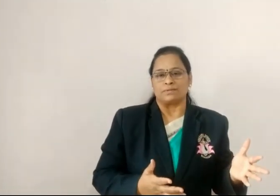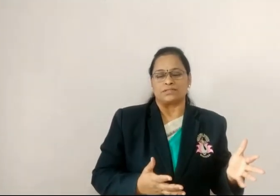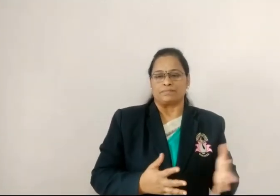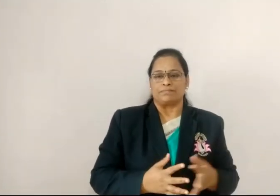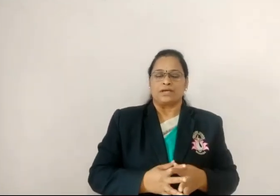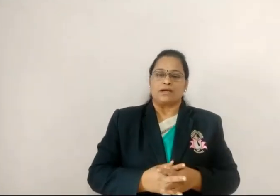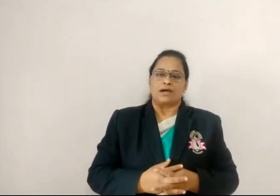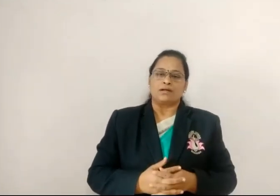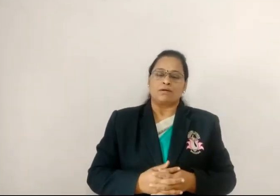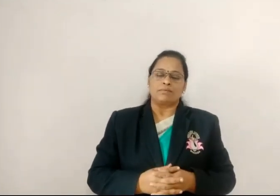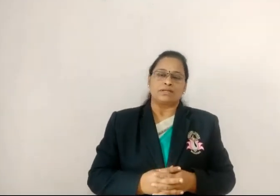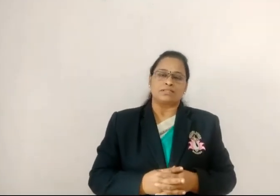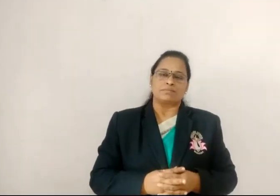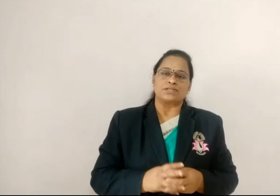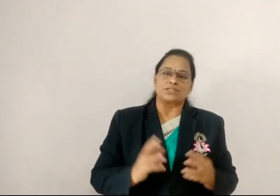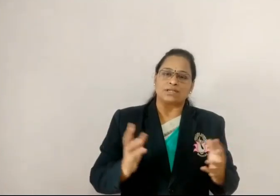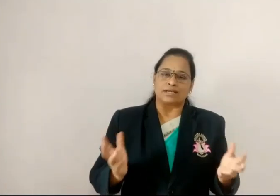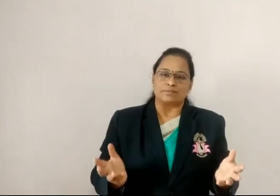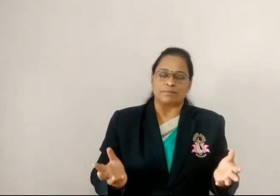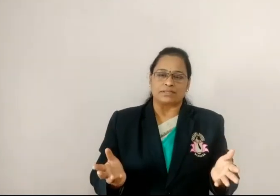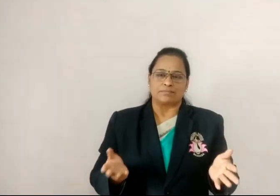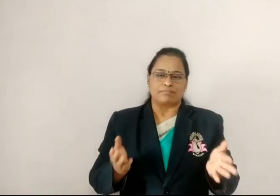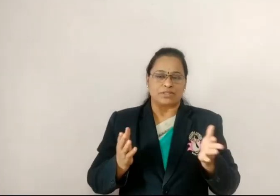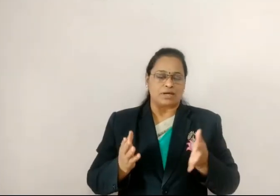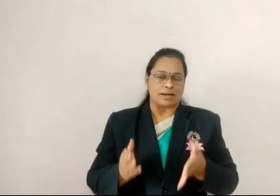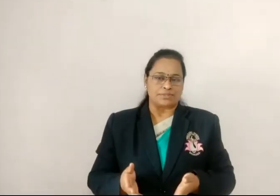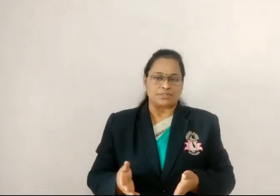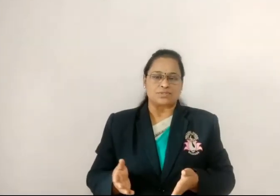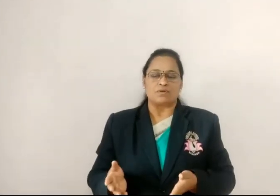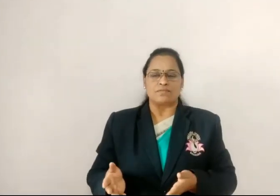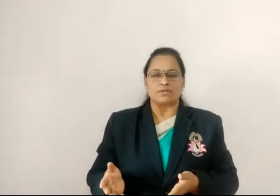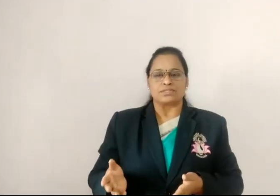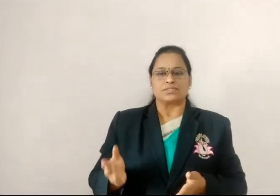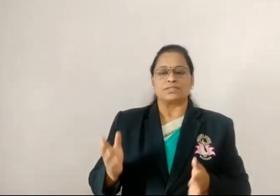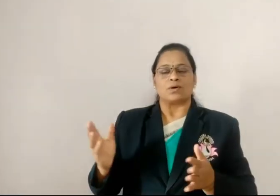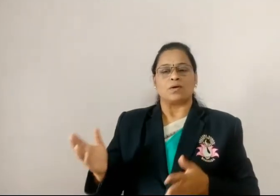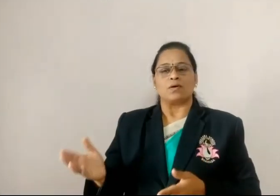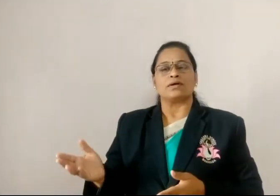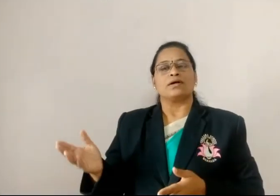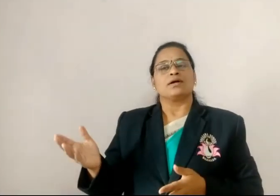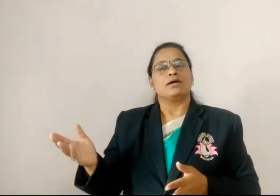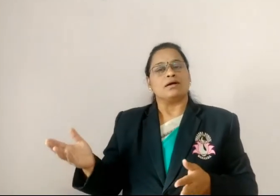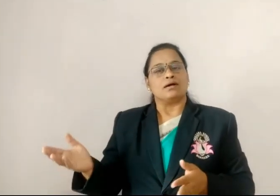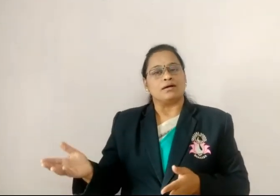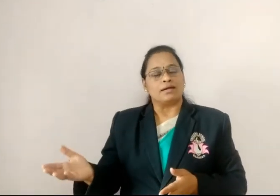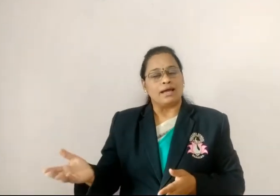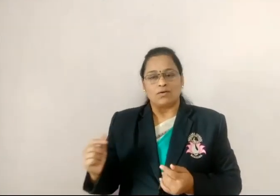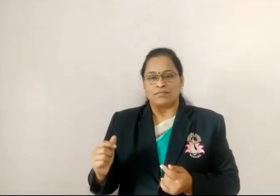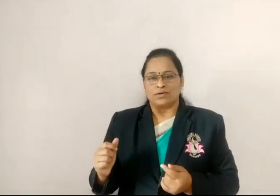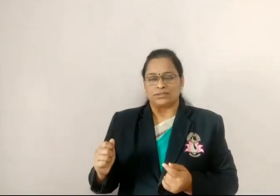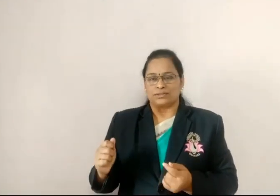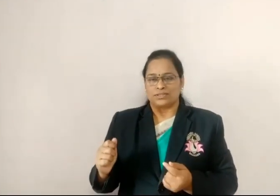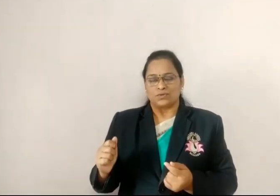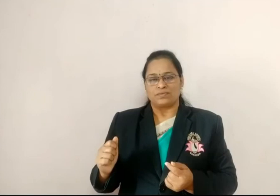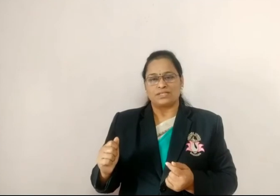respiration. Anaerobic respiration takes place in the absence of oxygen or lack of oxygen. So, we say